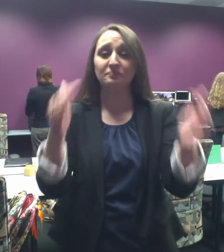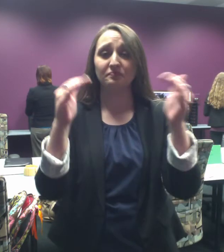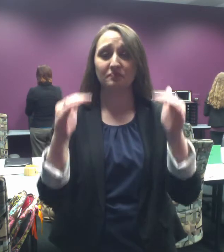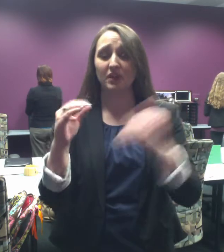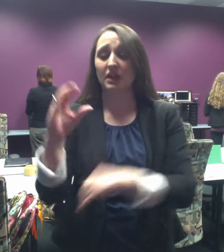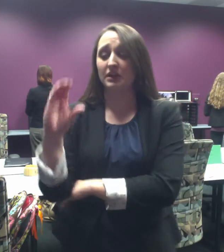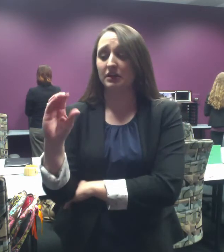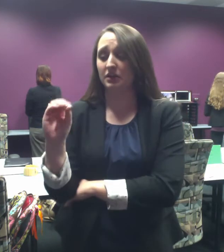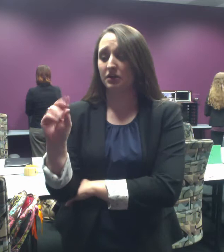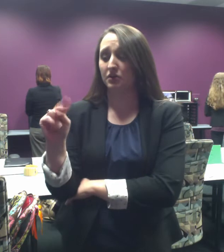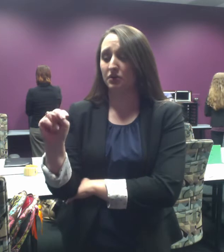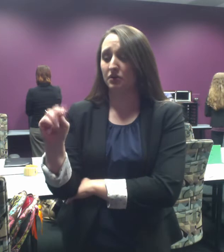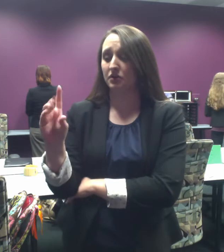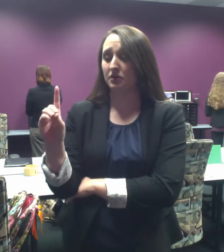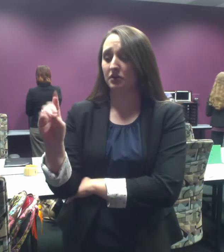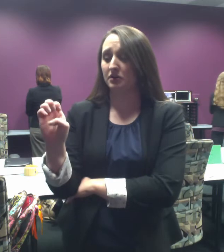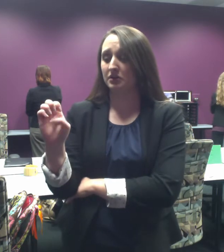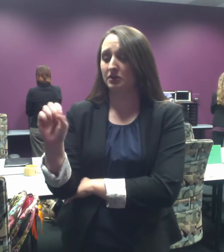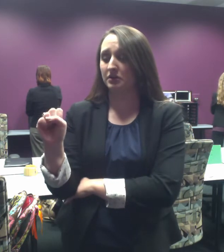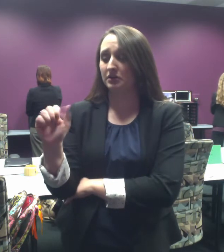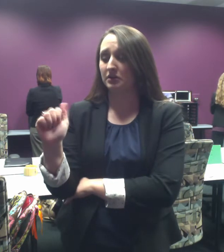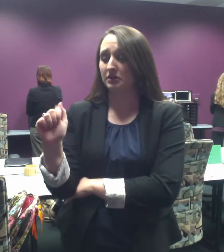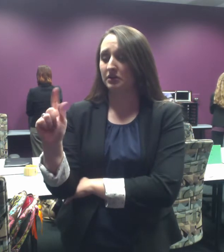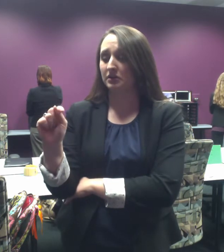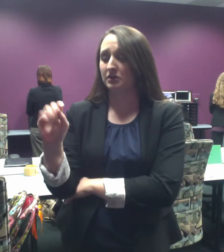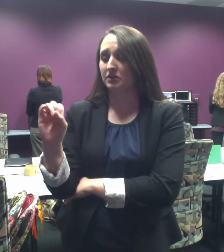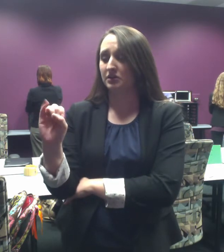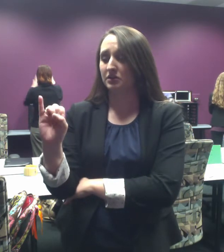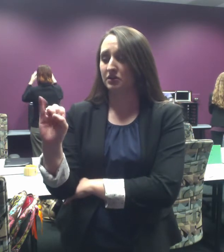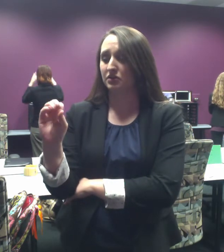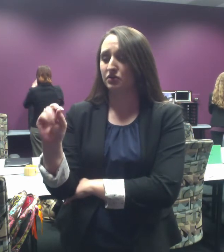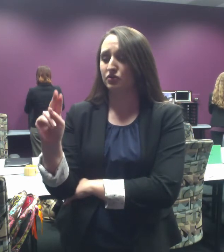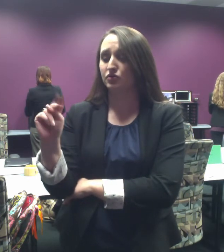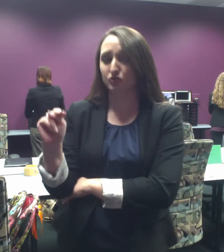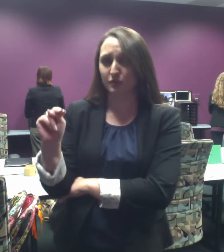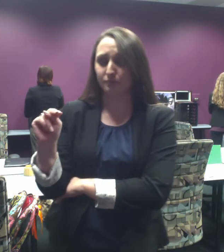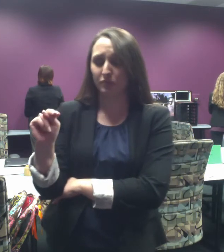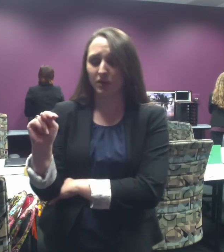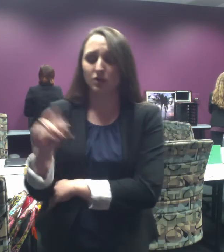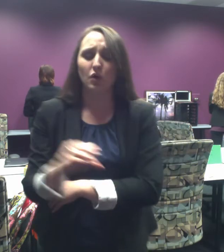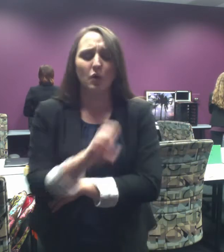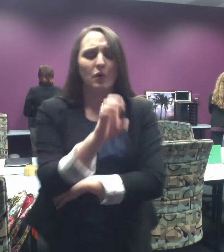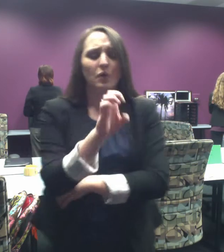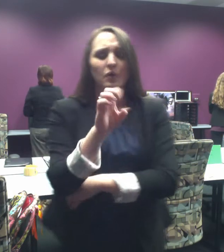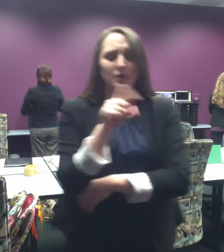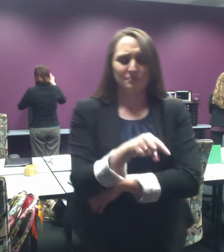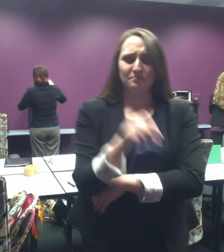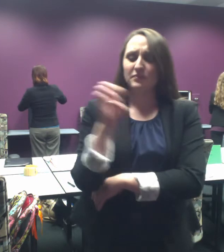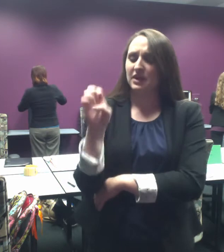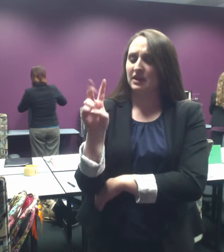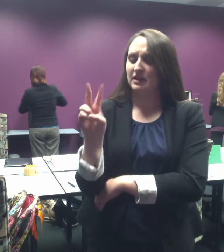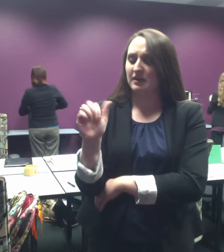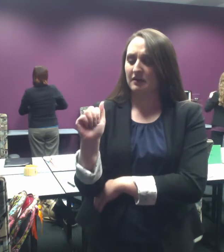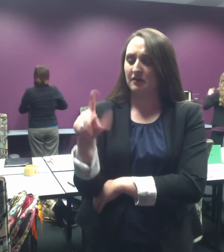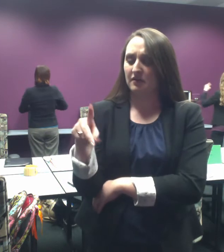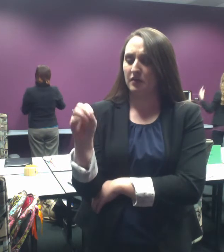condensation. Basically, you can say that these two are opposites. You take evaporation, you take water in the liquid form,